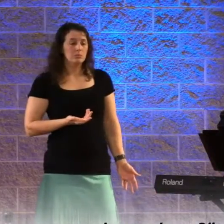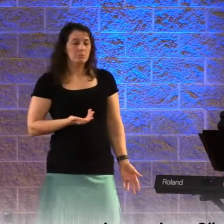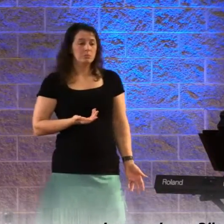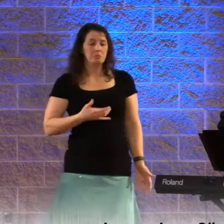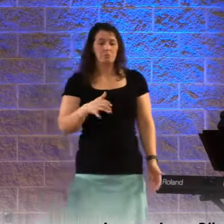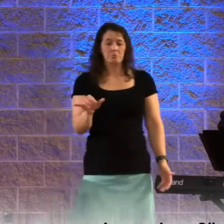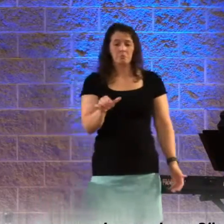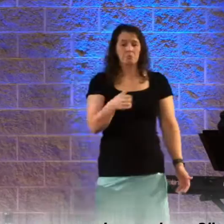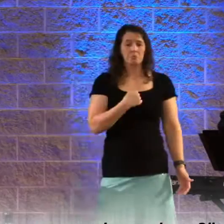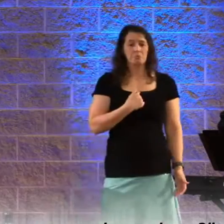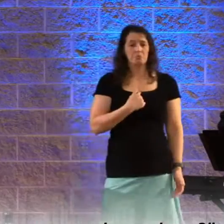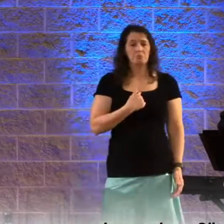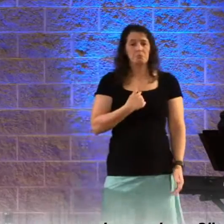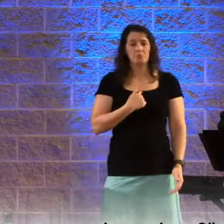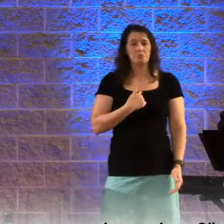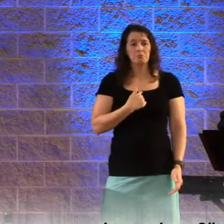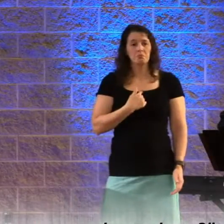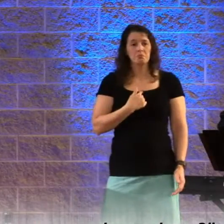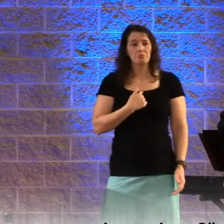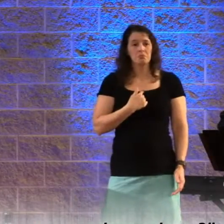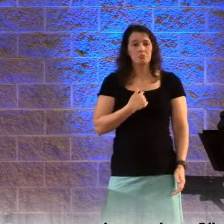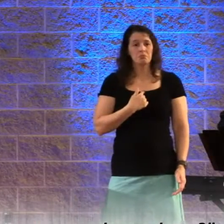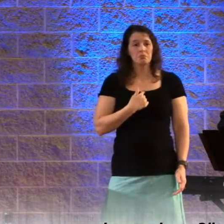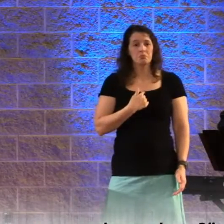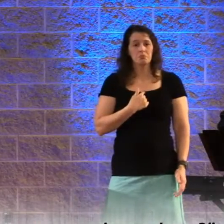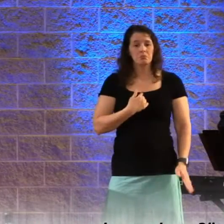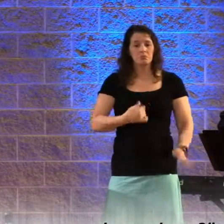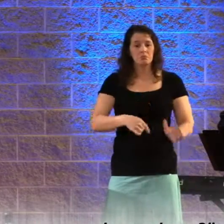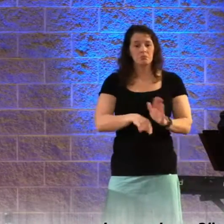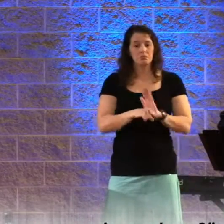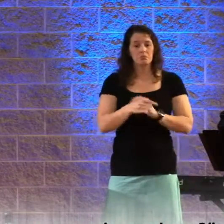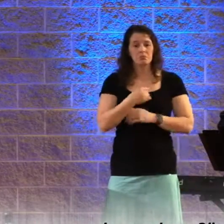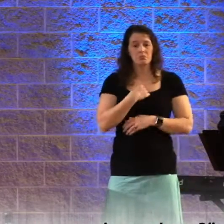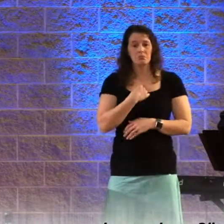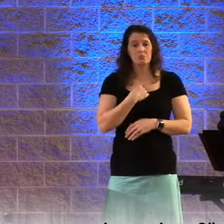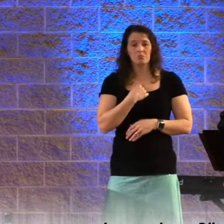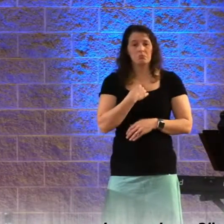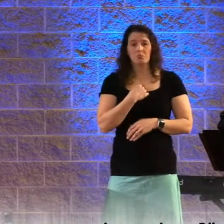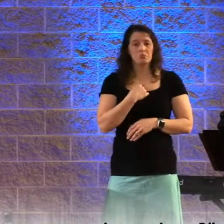Then neither do I condemn you.